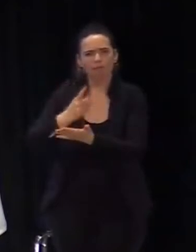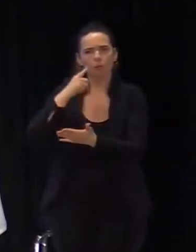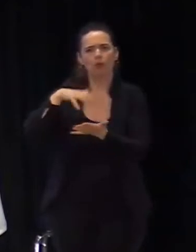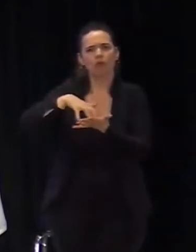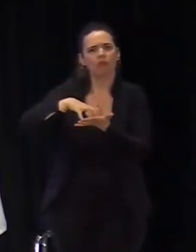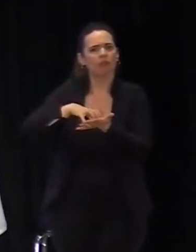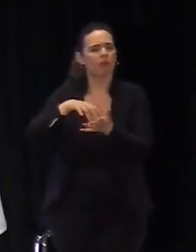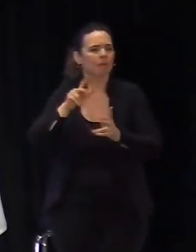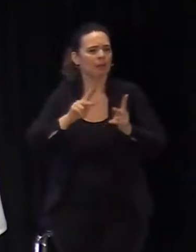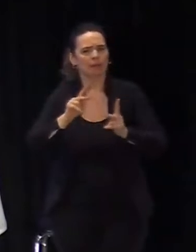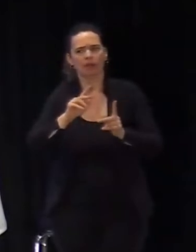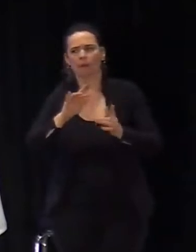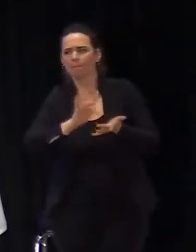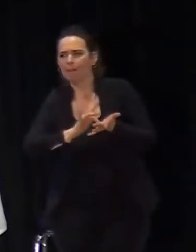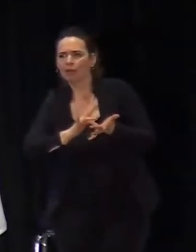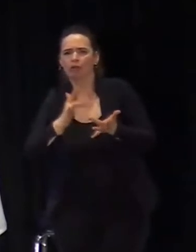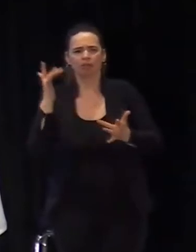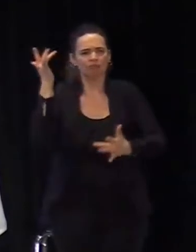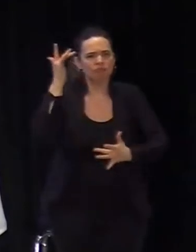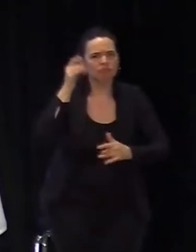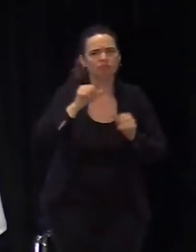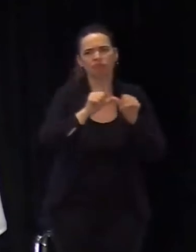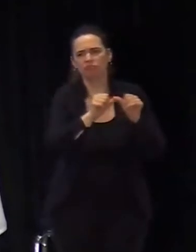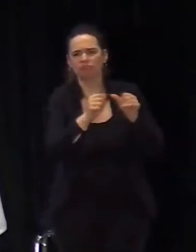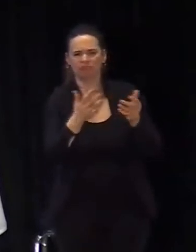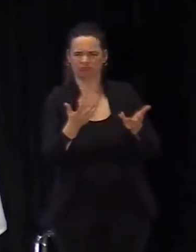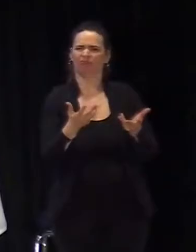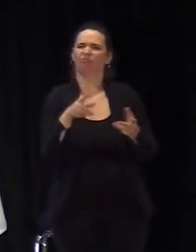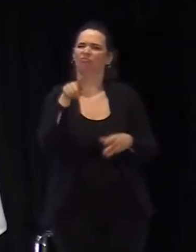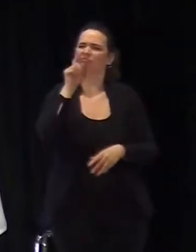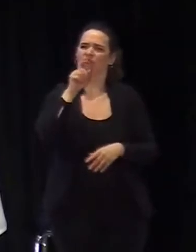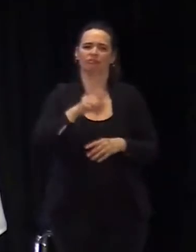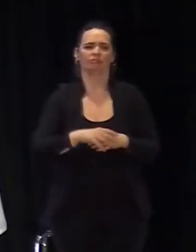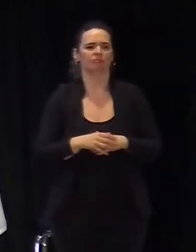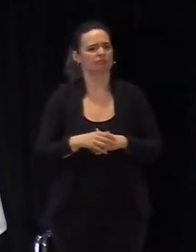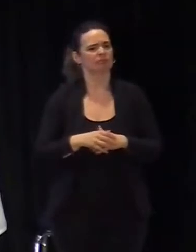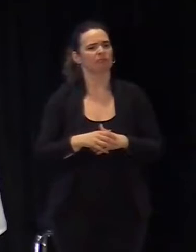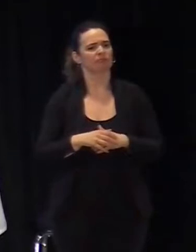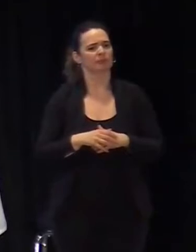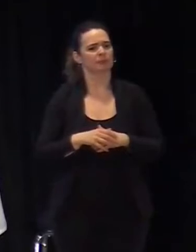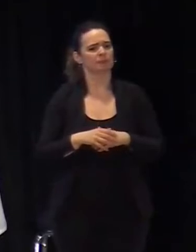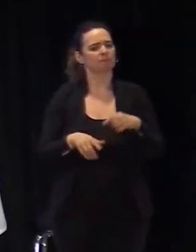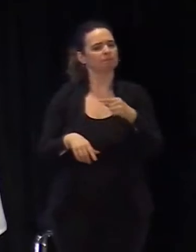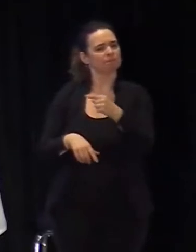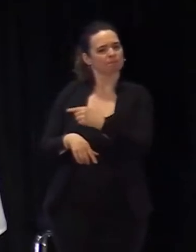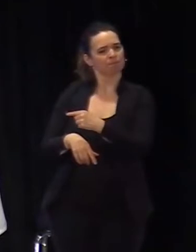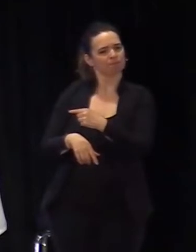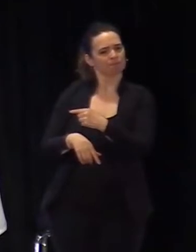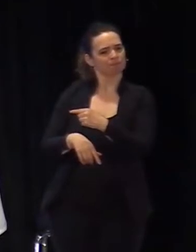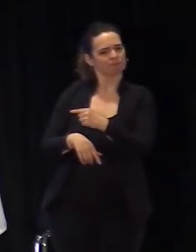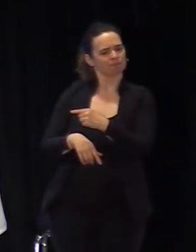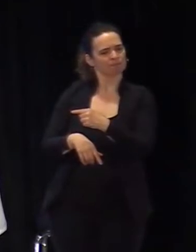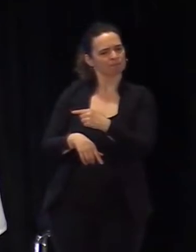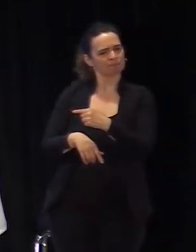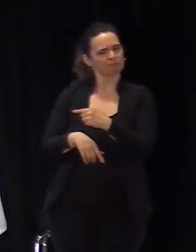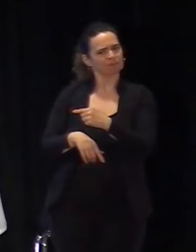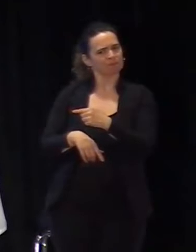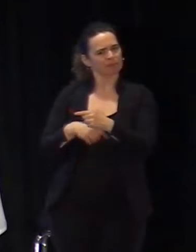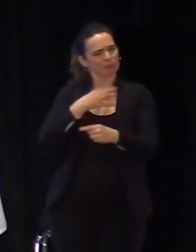people who have these conditions. But is this putting a strain on the county? And if so, what kind of strain is it